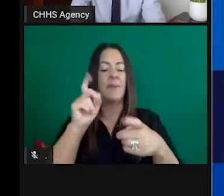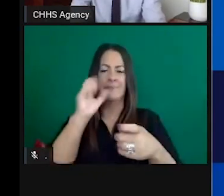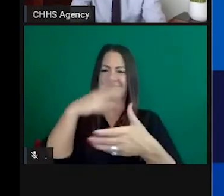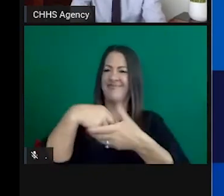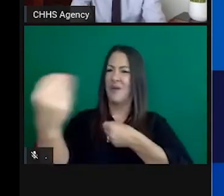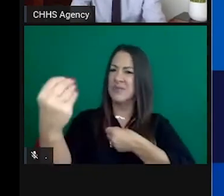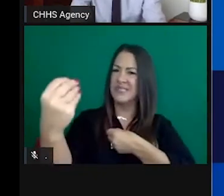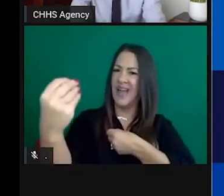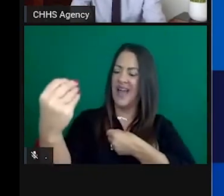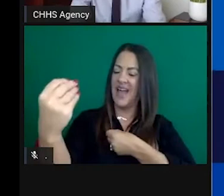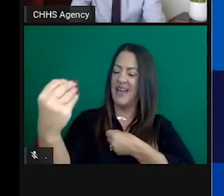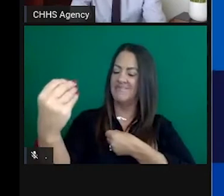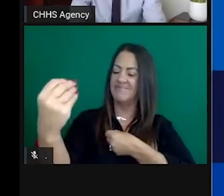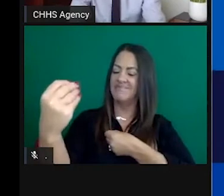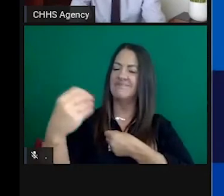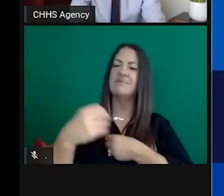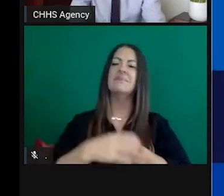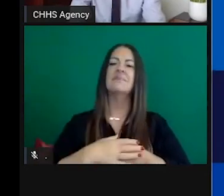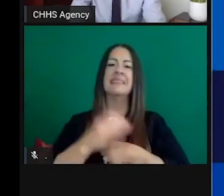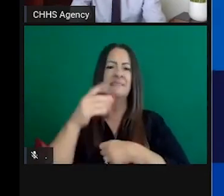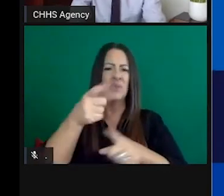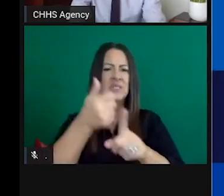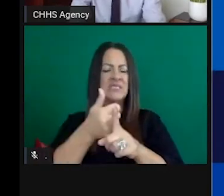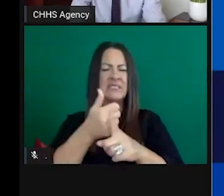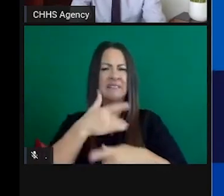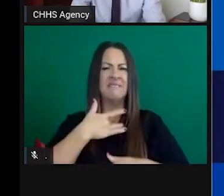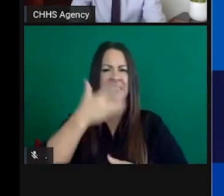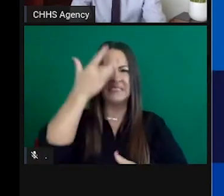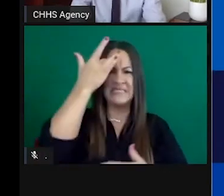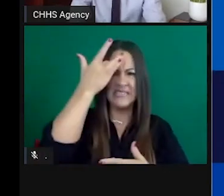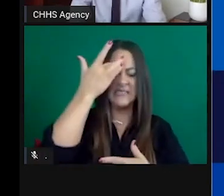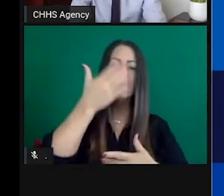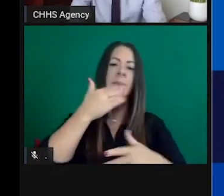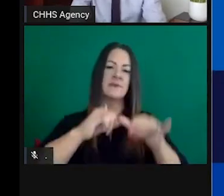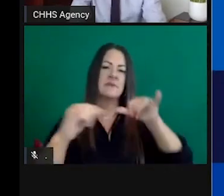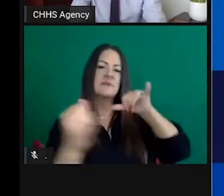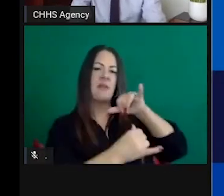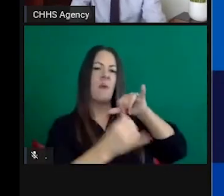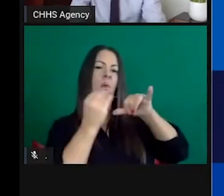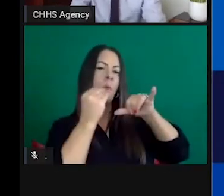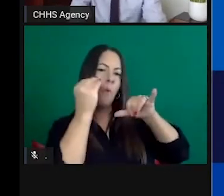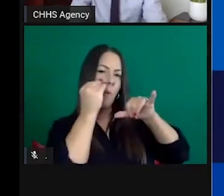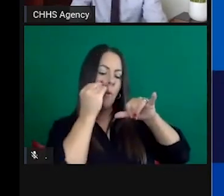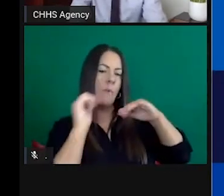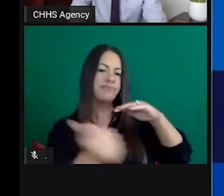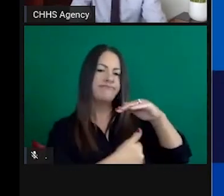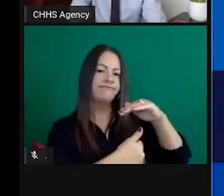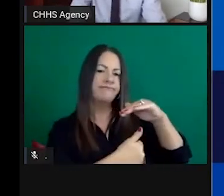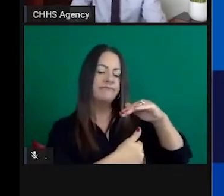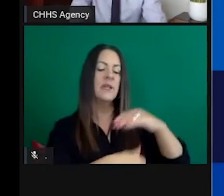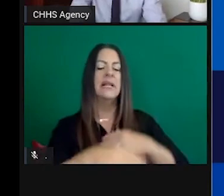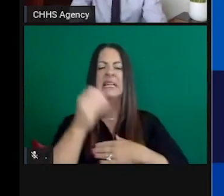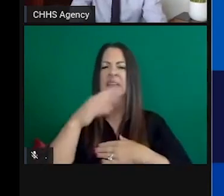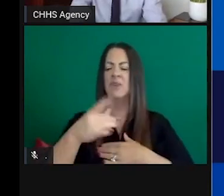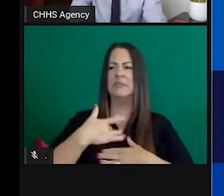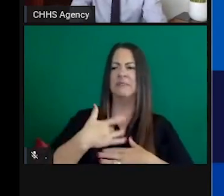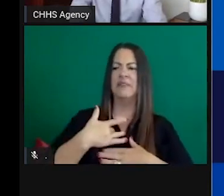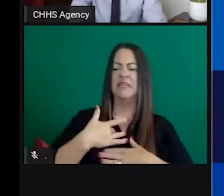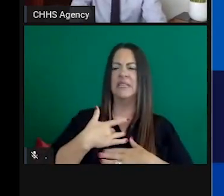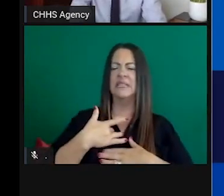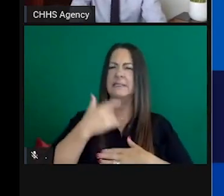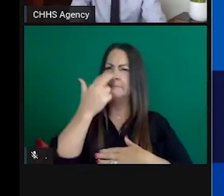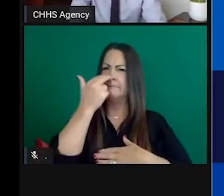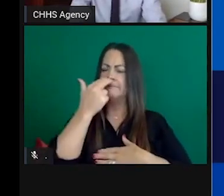we, if you're sick, that we encourage you to stay home, consider getting tested if you're having the classic